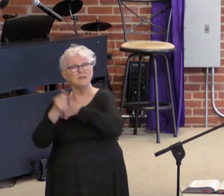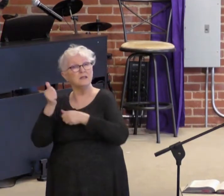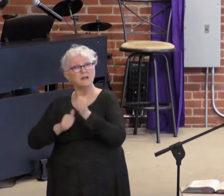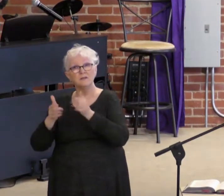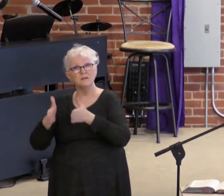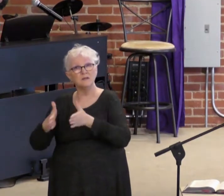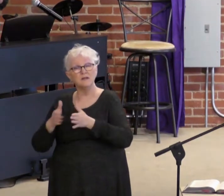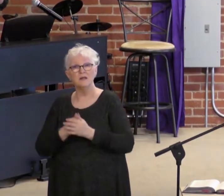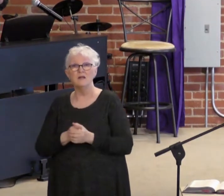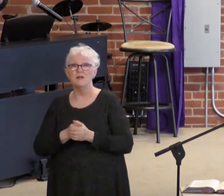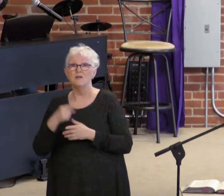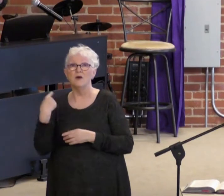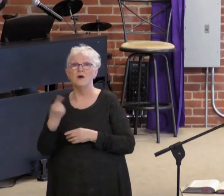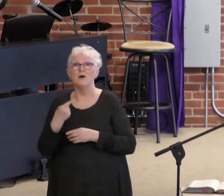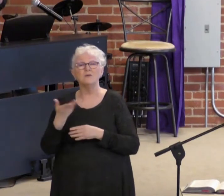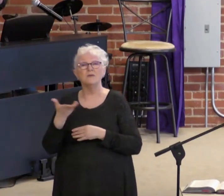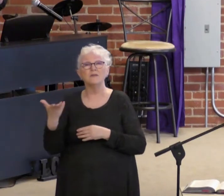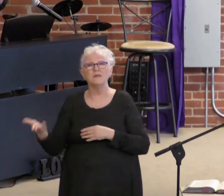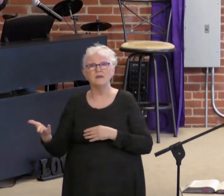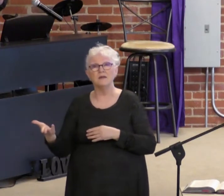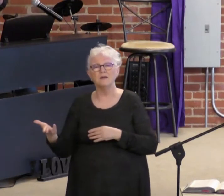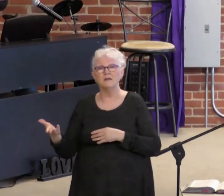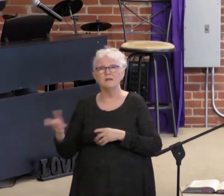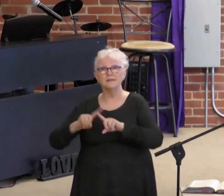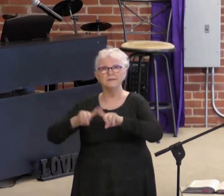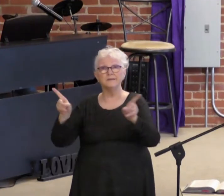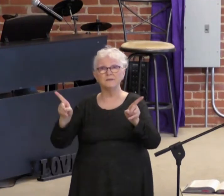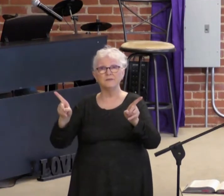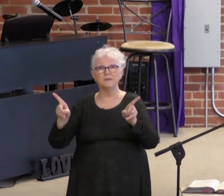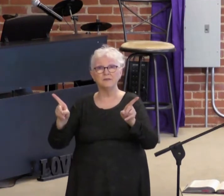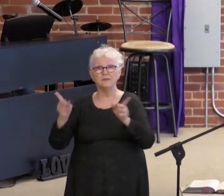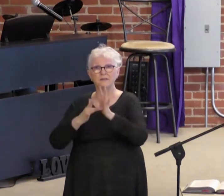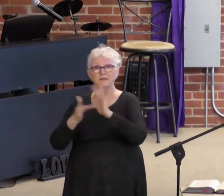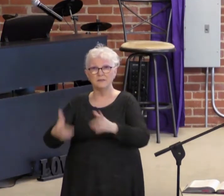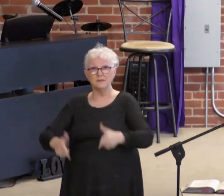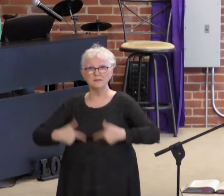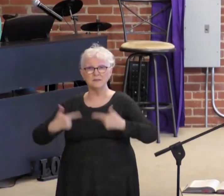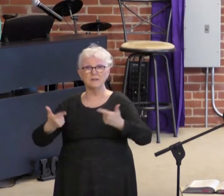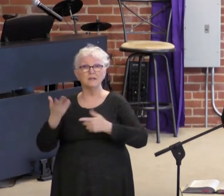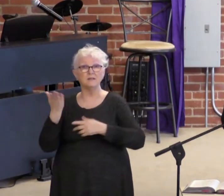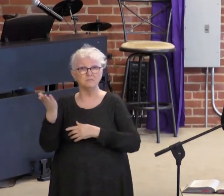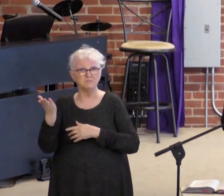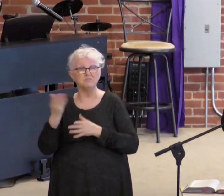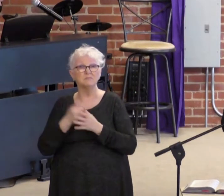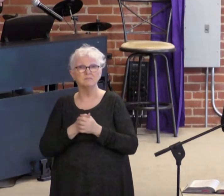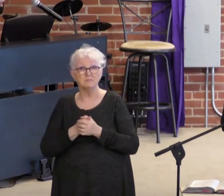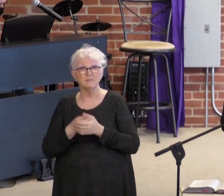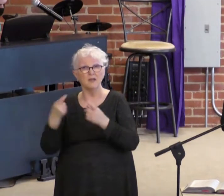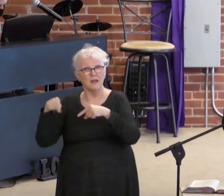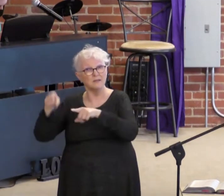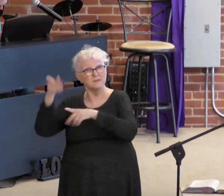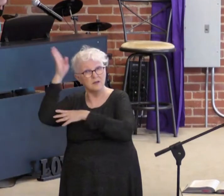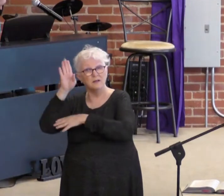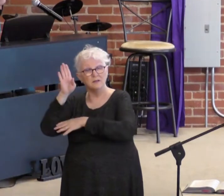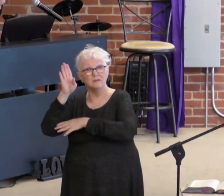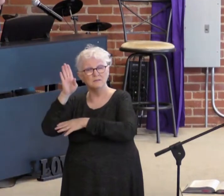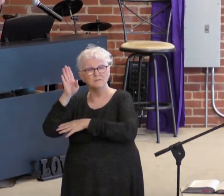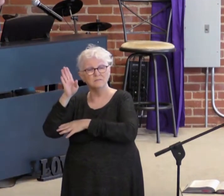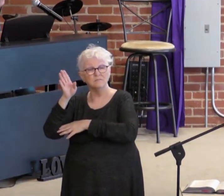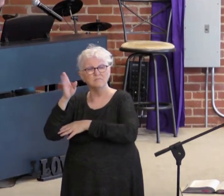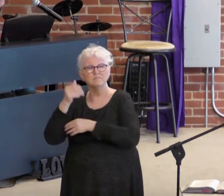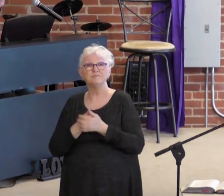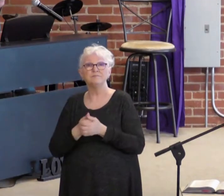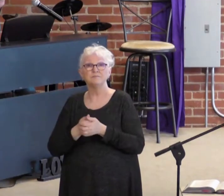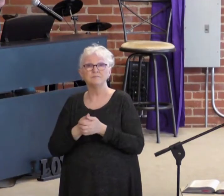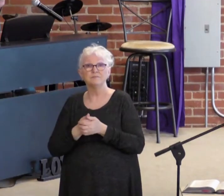thing that made it different in the life of Jesus is that as God, as